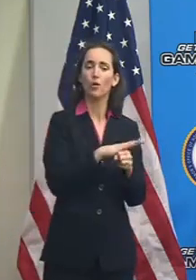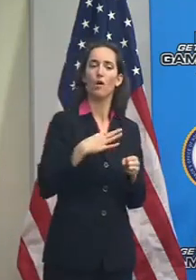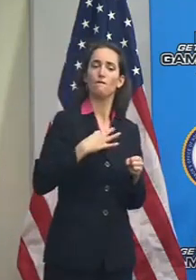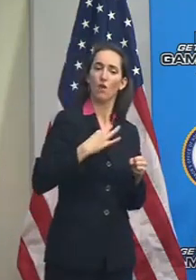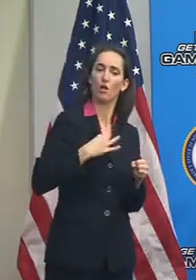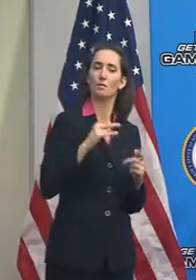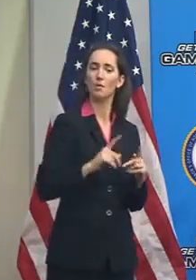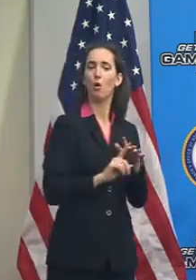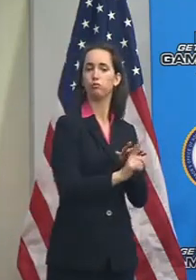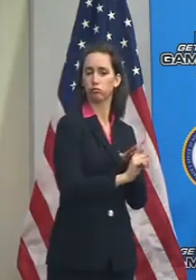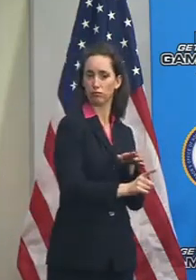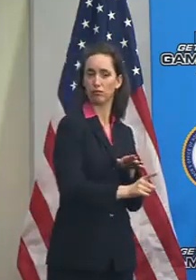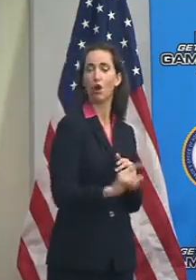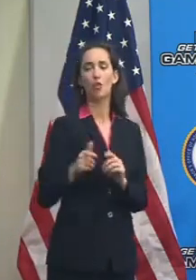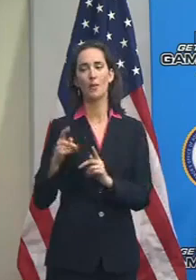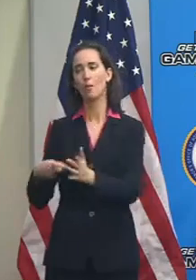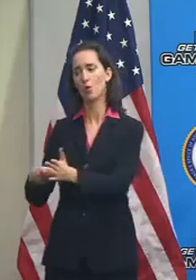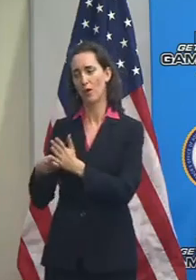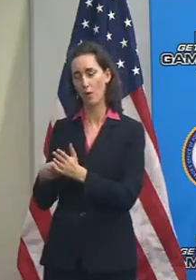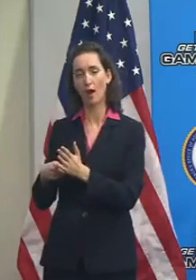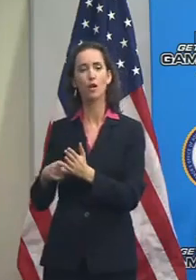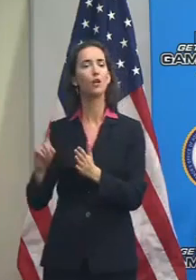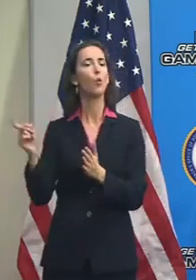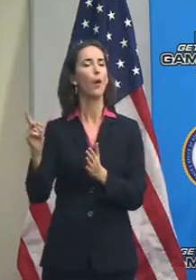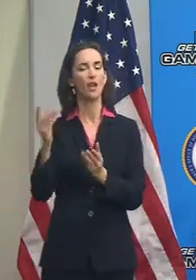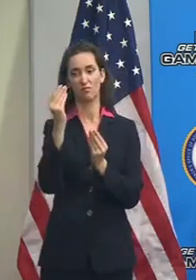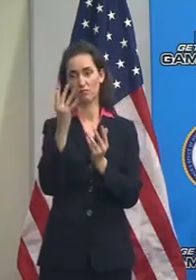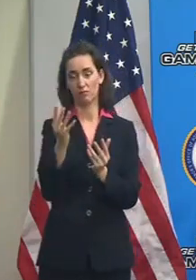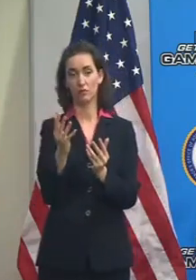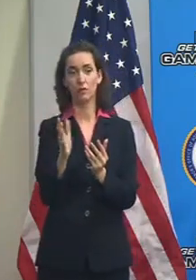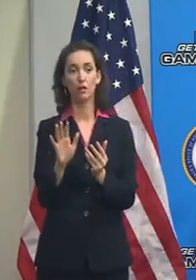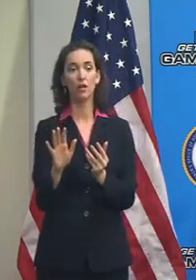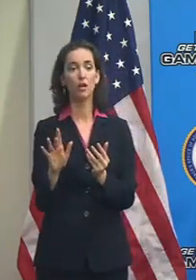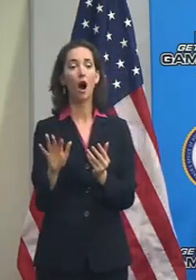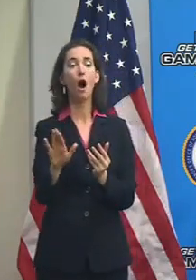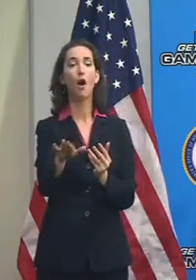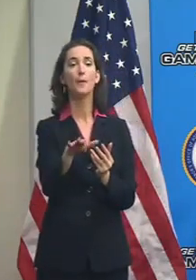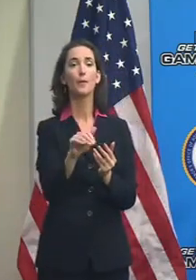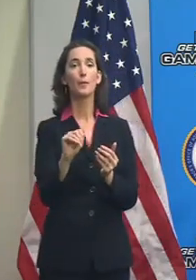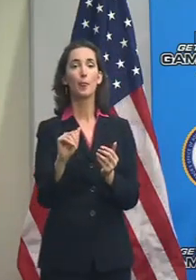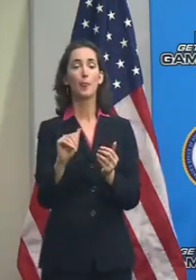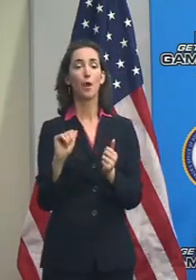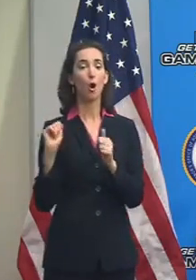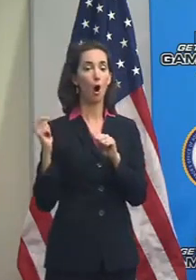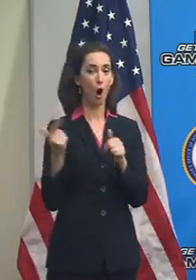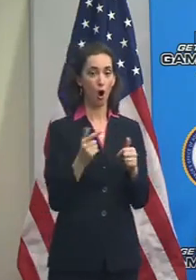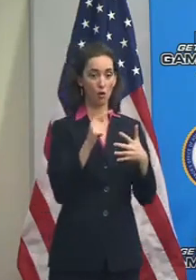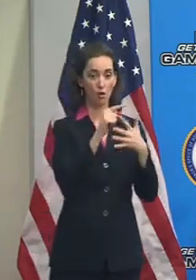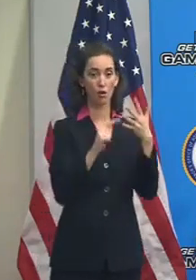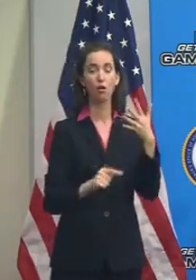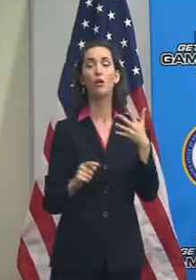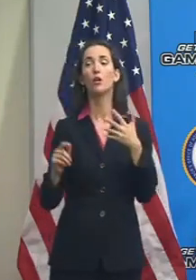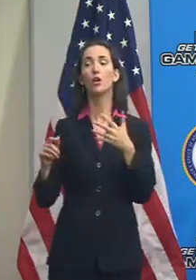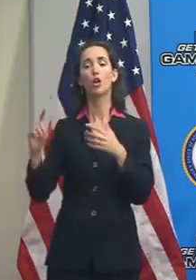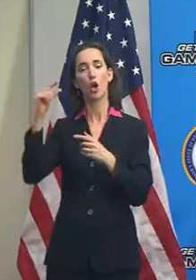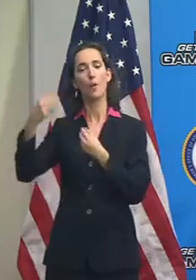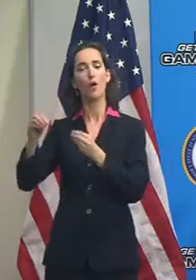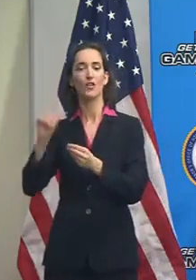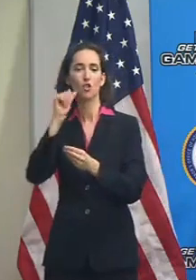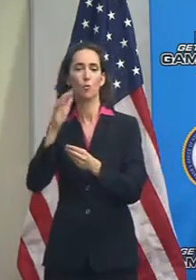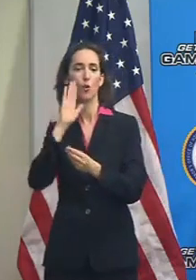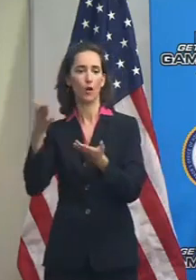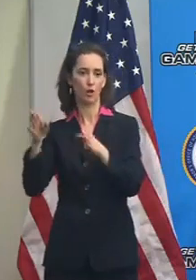evacuations exist in the following parishes. And by the way, all of these will have office closures for tomorrow as